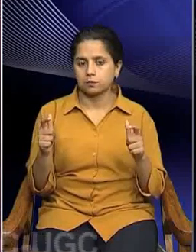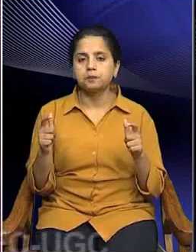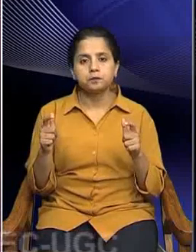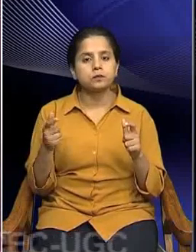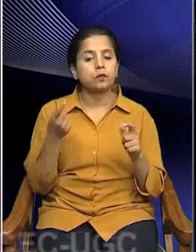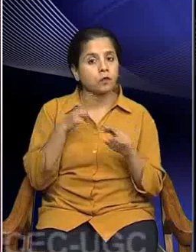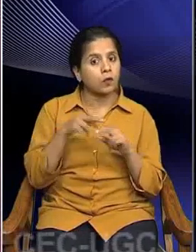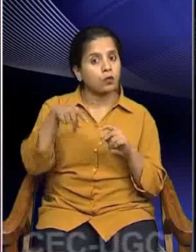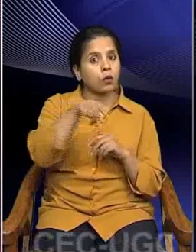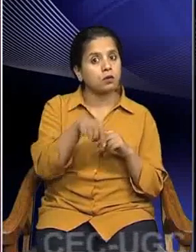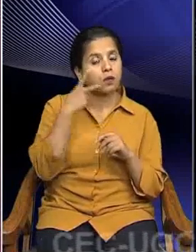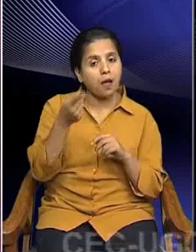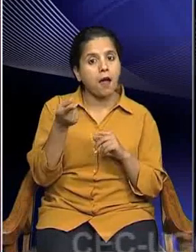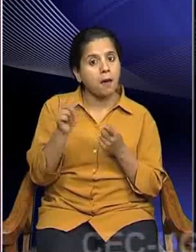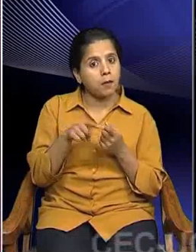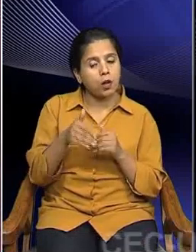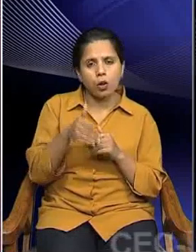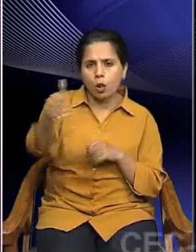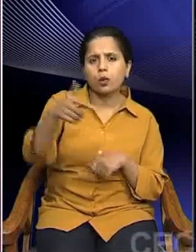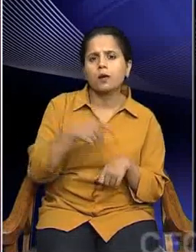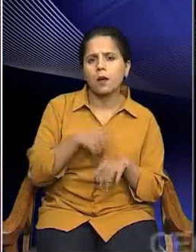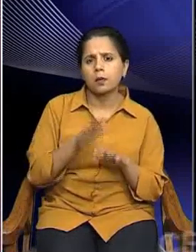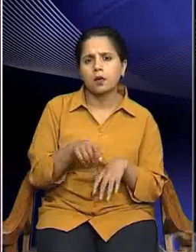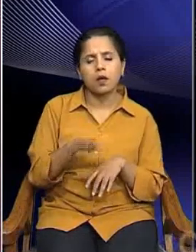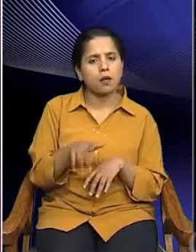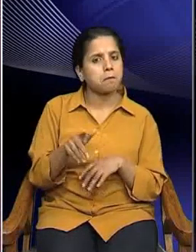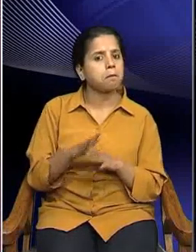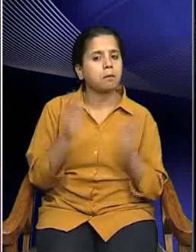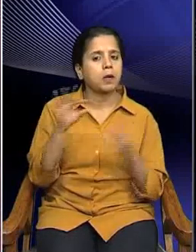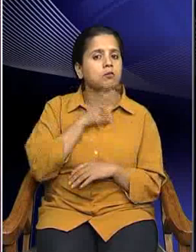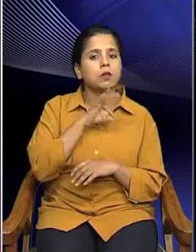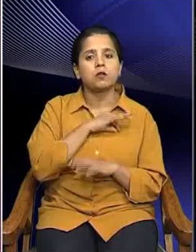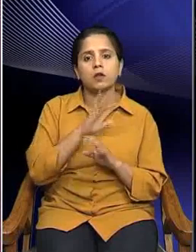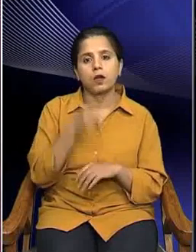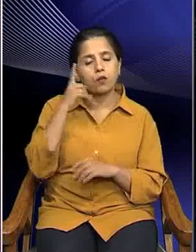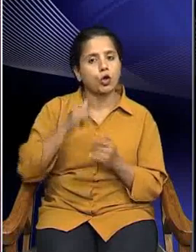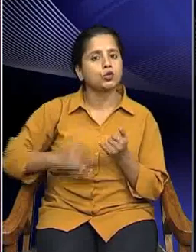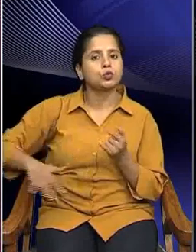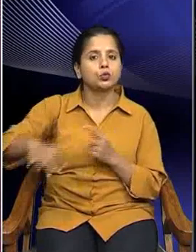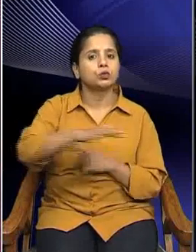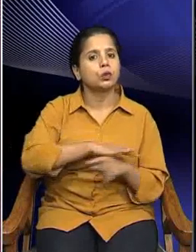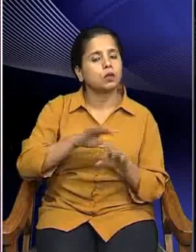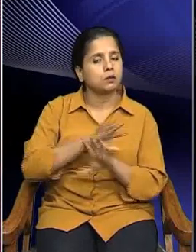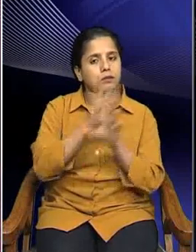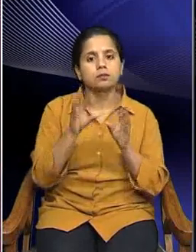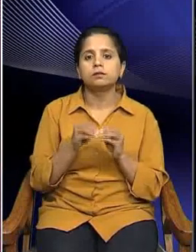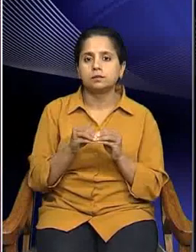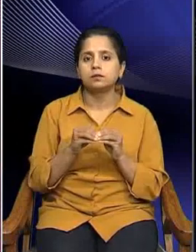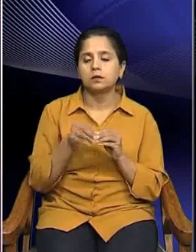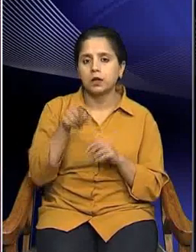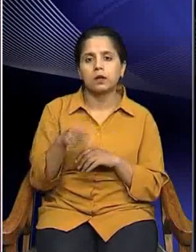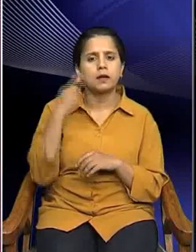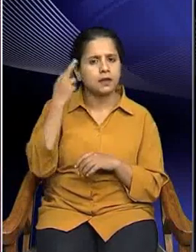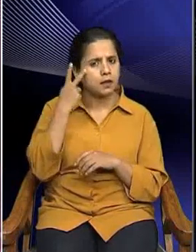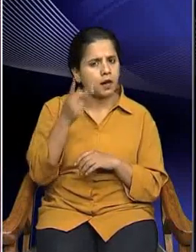go in the large extent, on the long run, it has a greater benefit for the society as a whole. So therefore there is a very